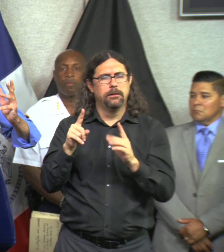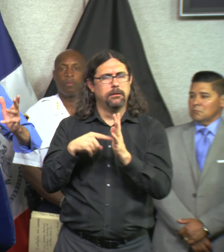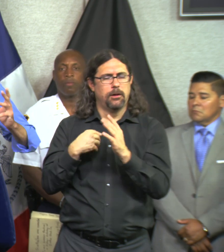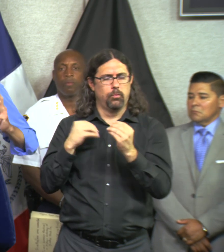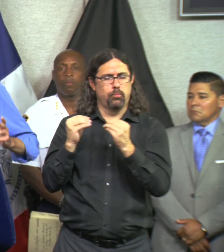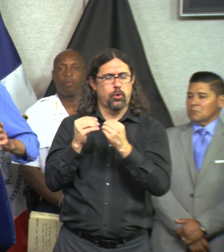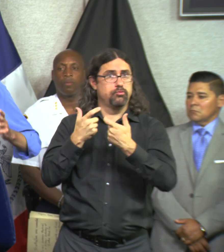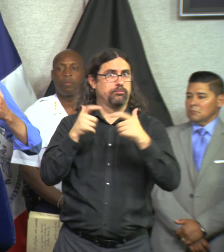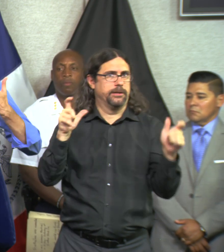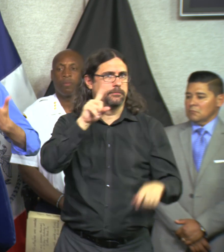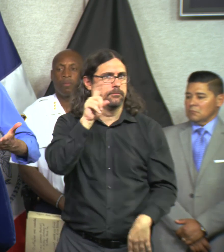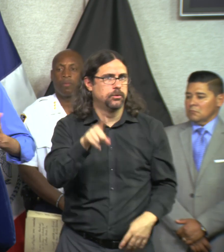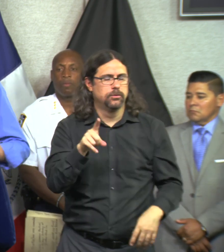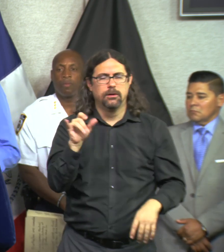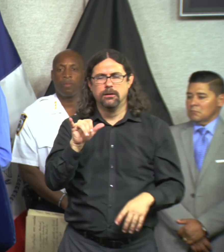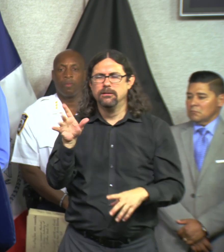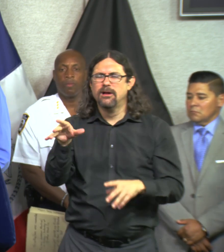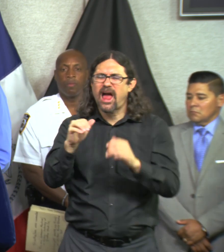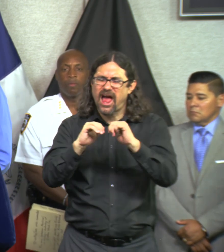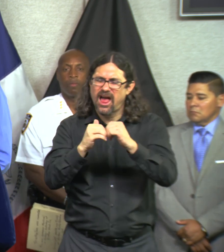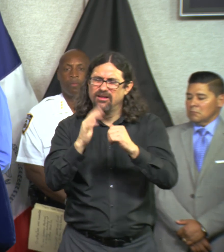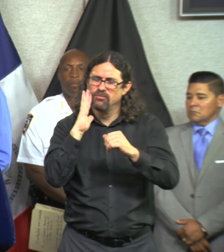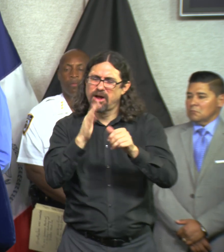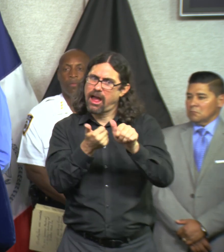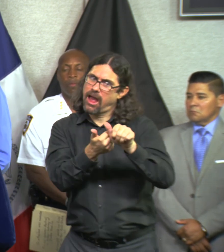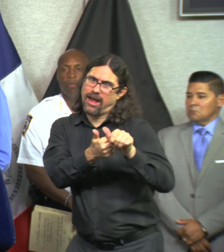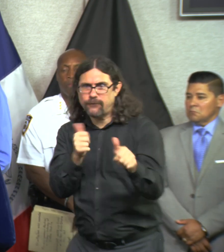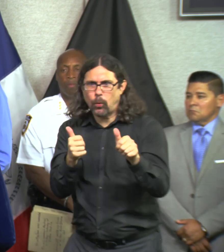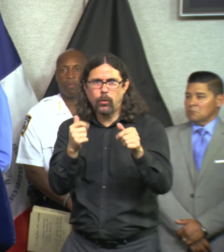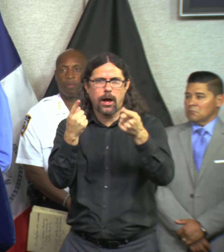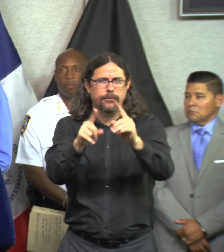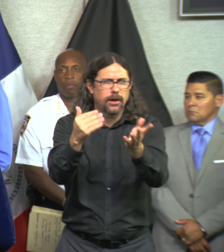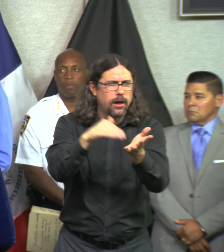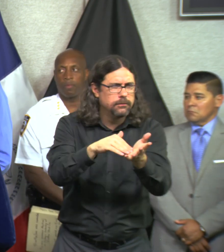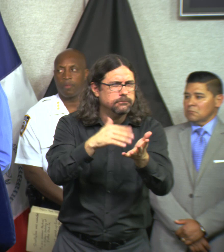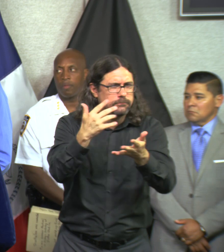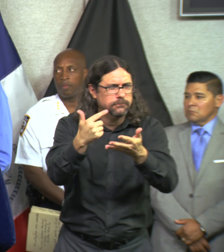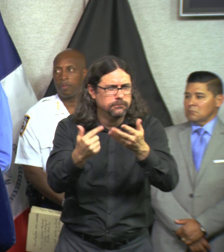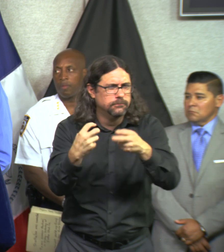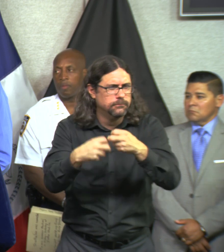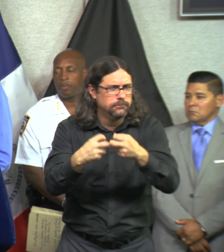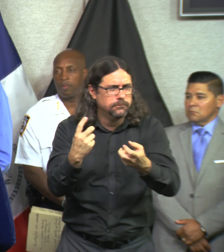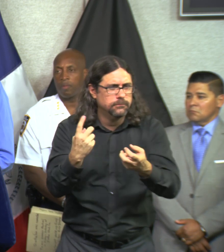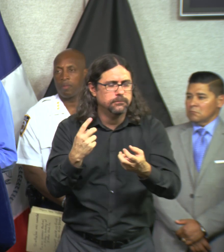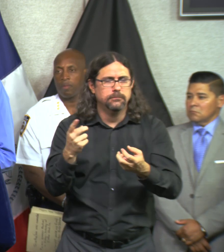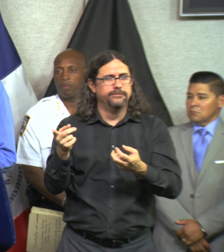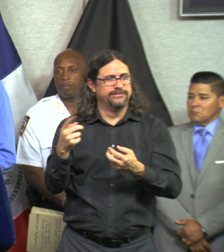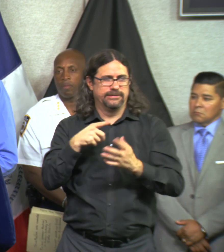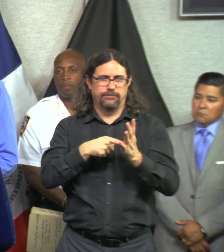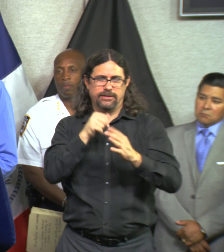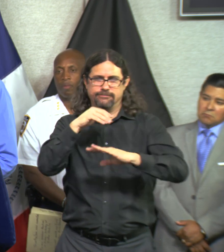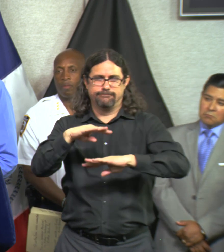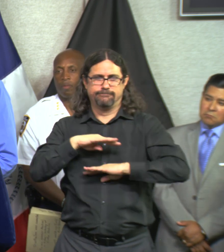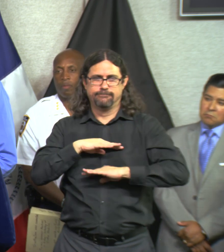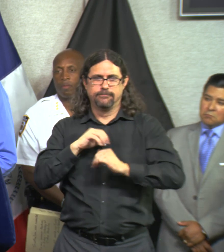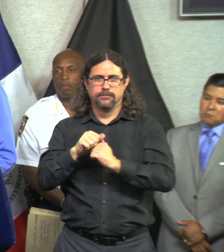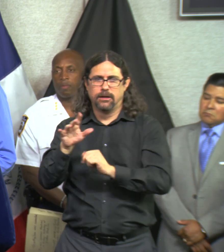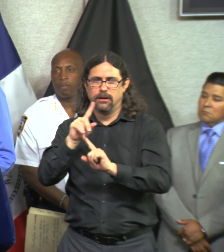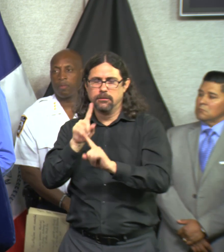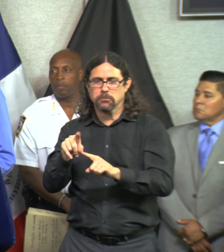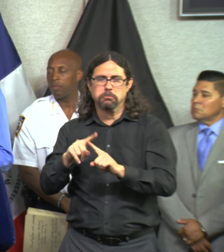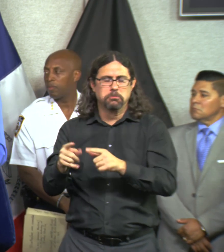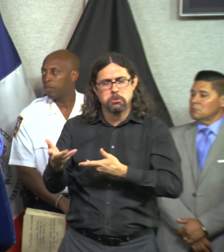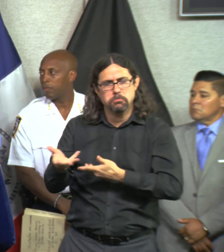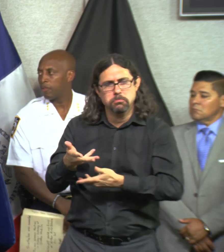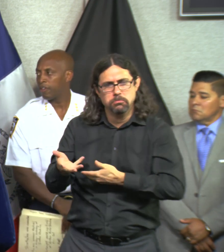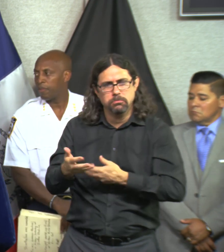day-to-day, hour-to-hour coordination, that is continuing, and at least to date, we're hearing answers that give us confidence things are working. Do you want to